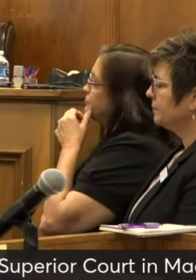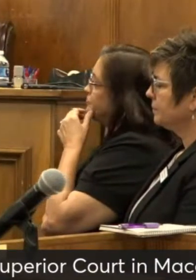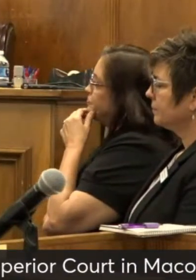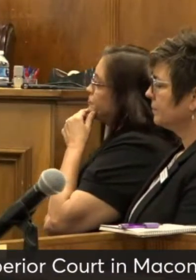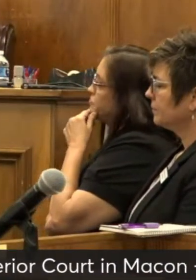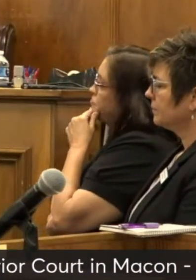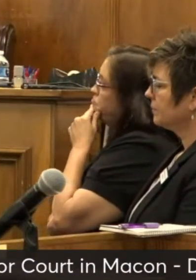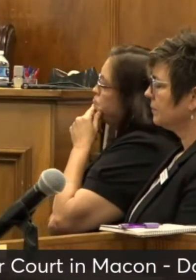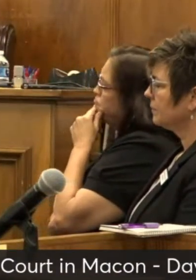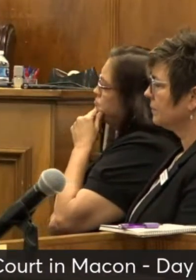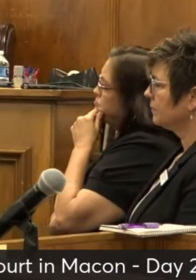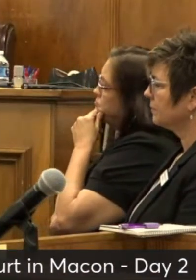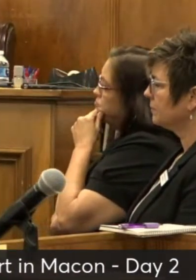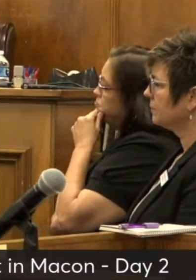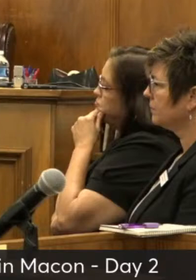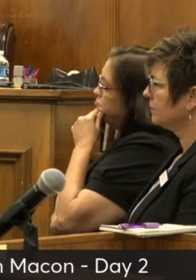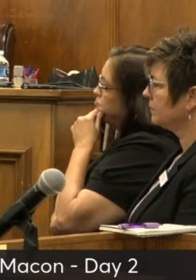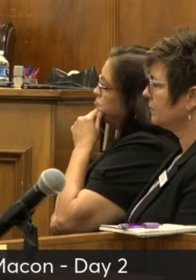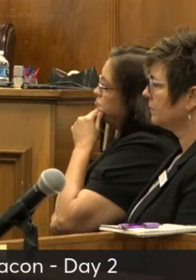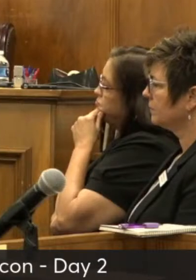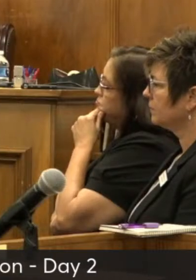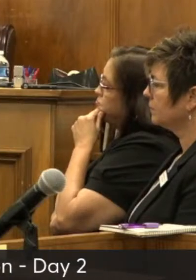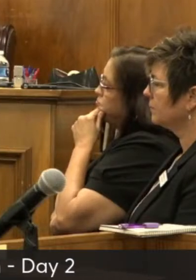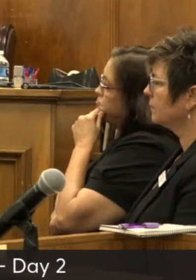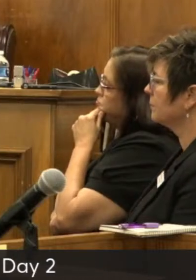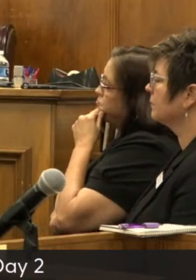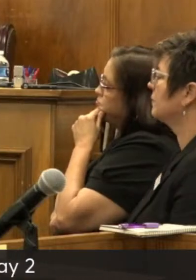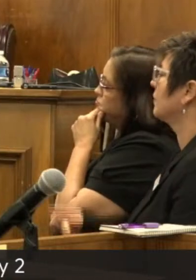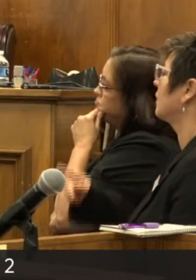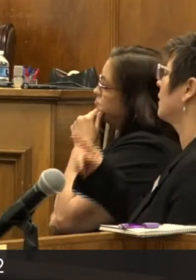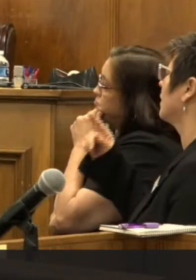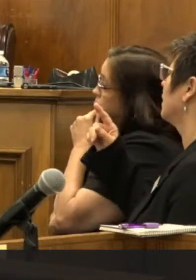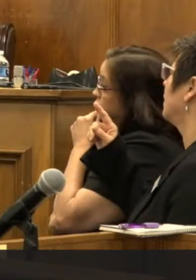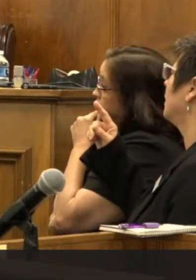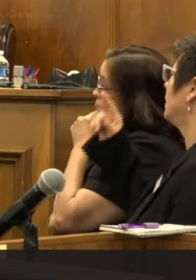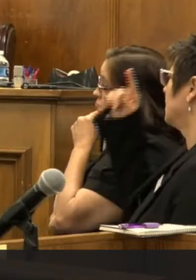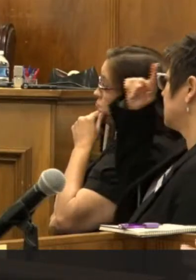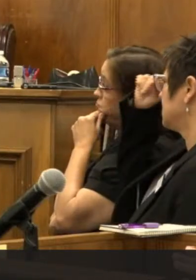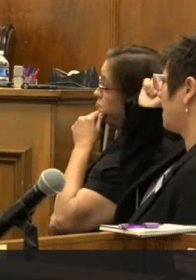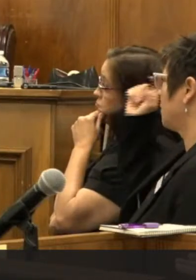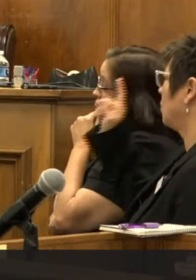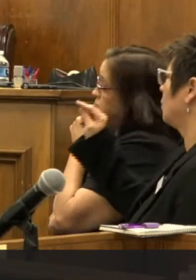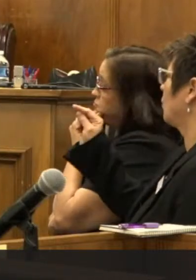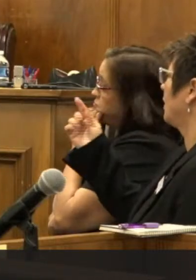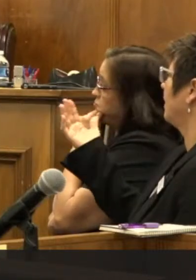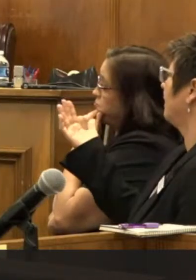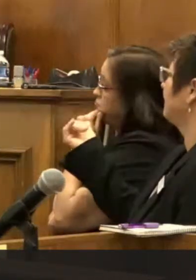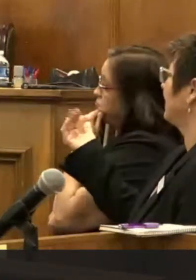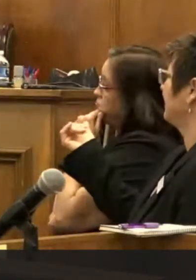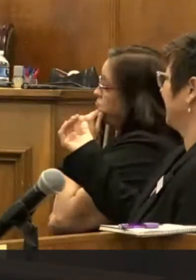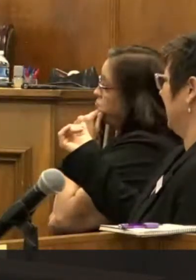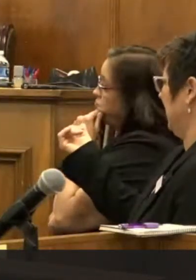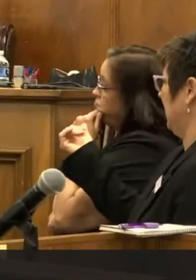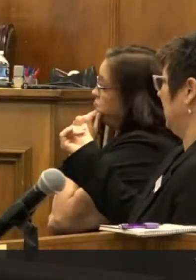And were you available in the summer of 2015, at the time of Mr. Harris's